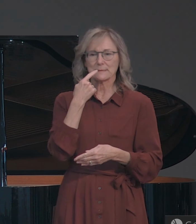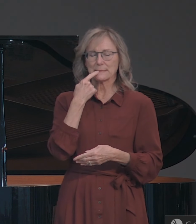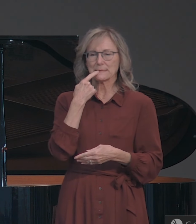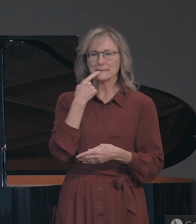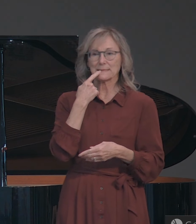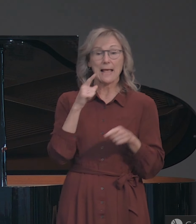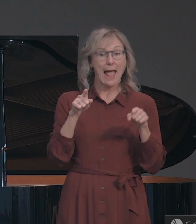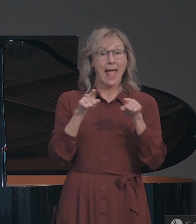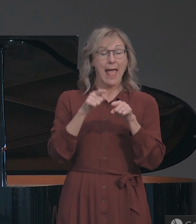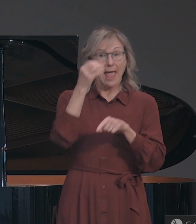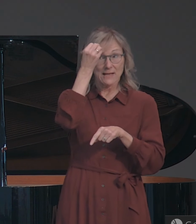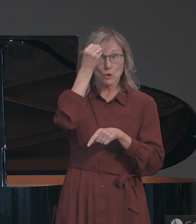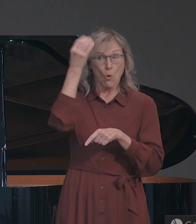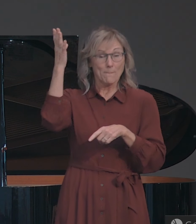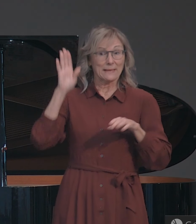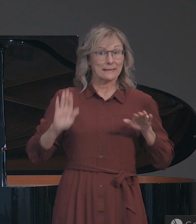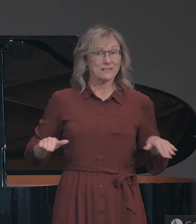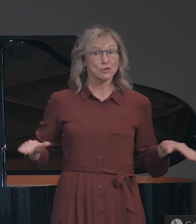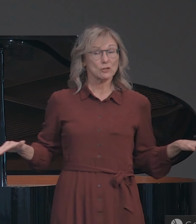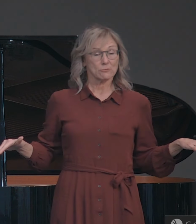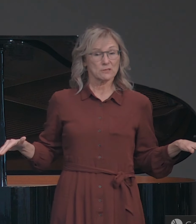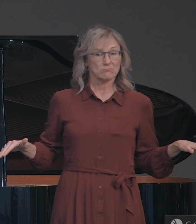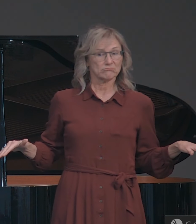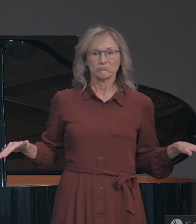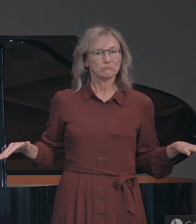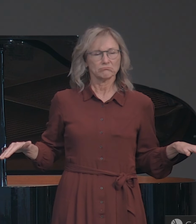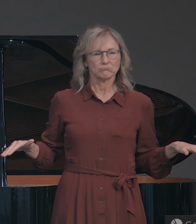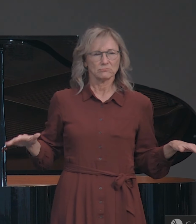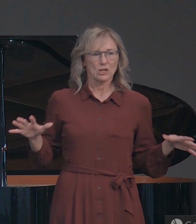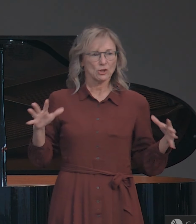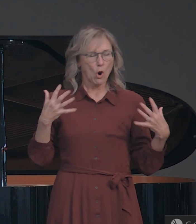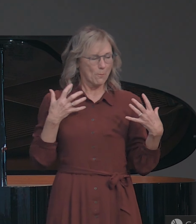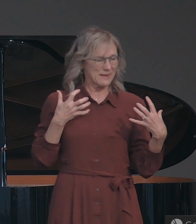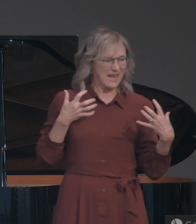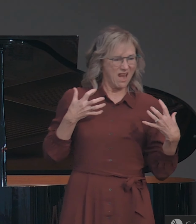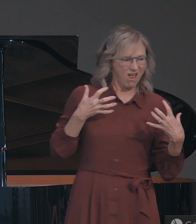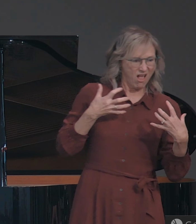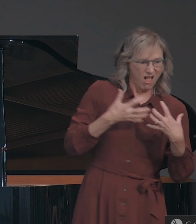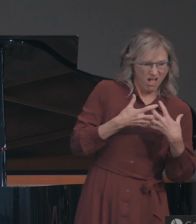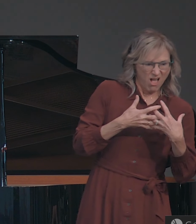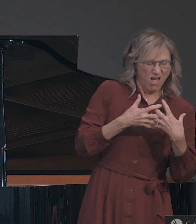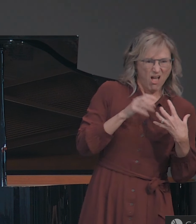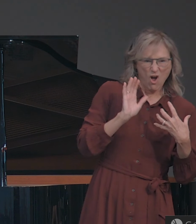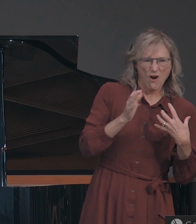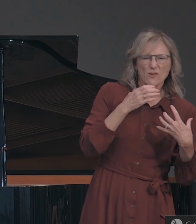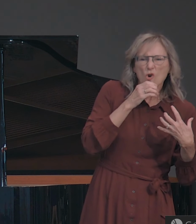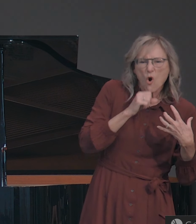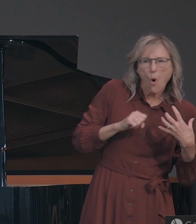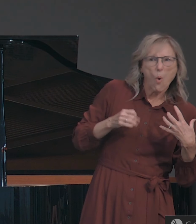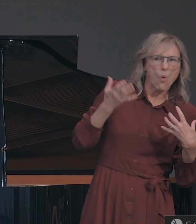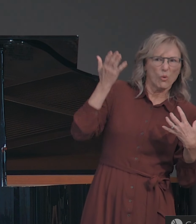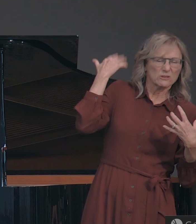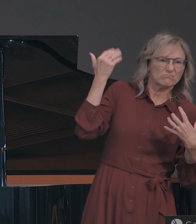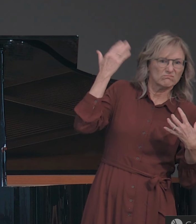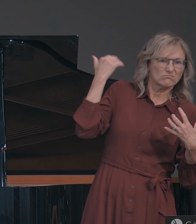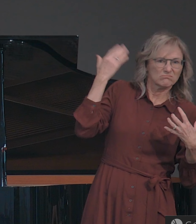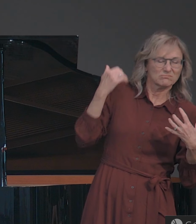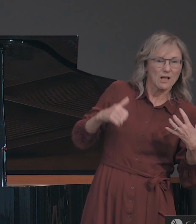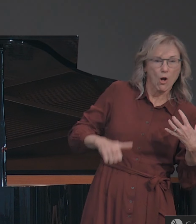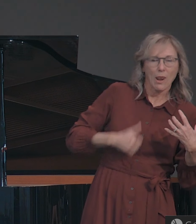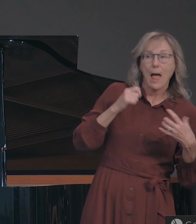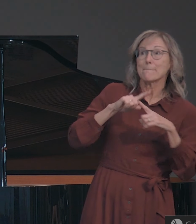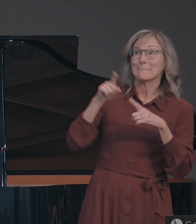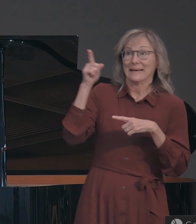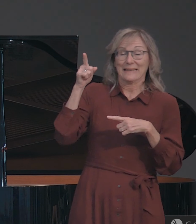"As obedient children, do not be conformed to the passions of your former ignorance, but as he who called you